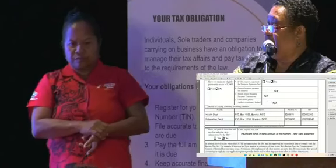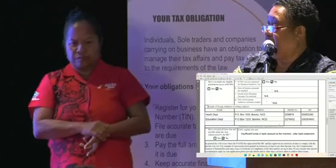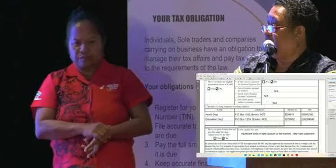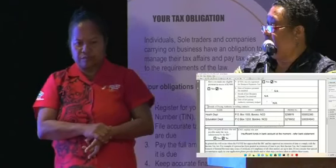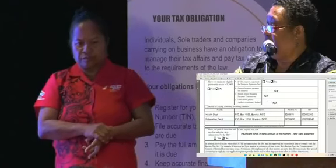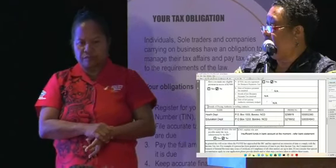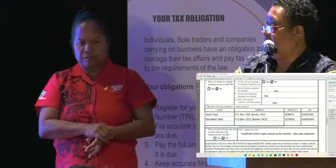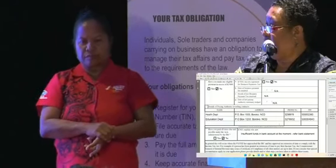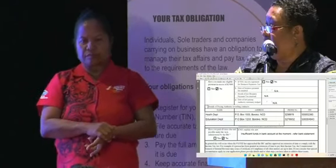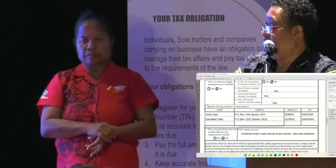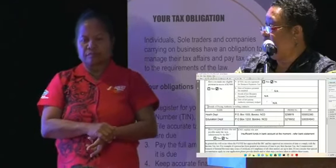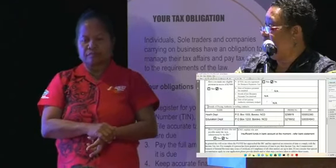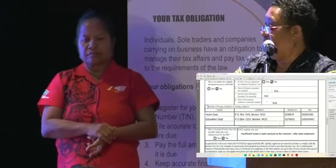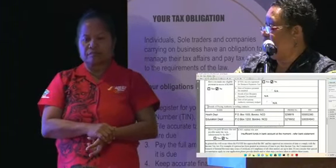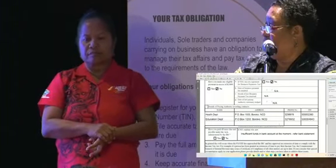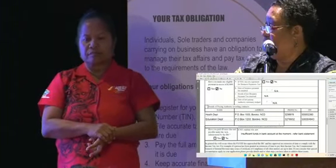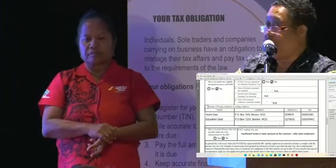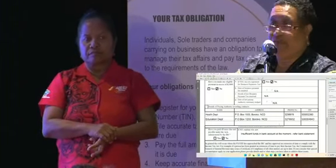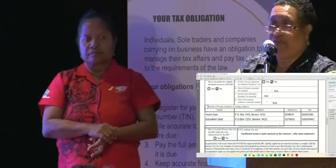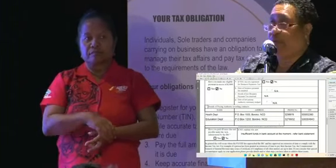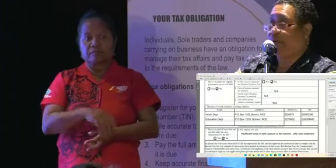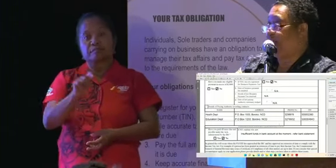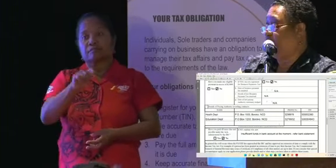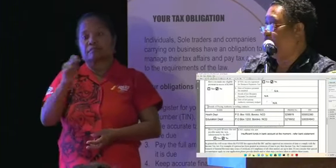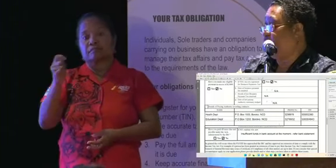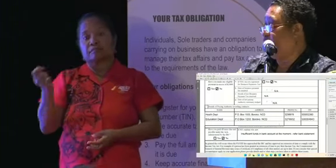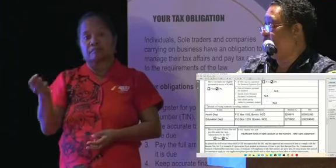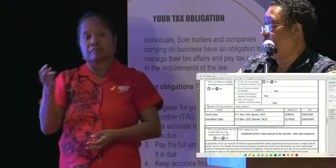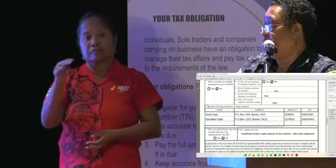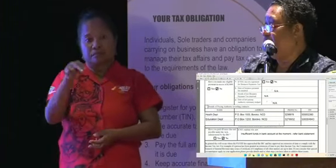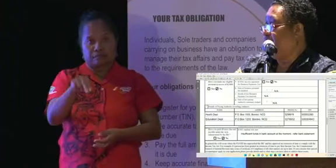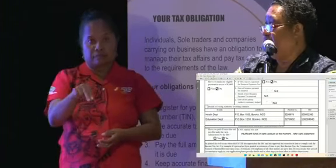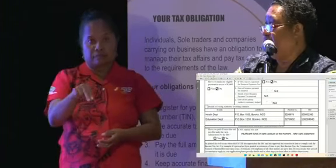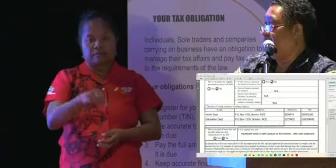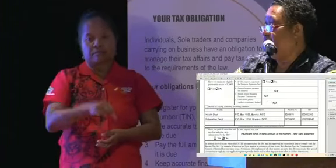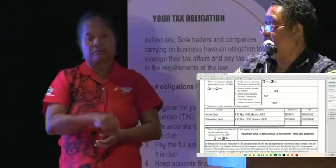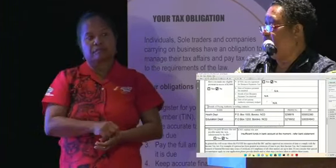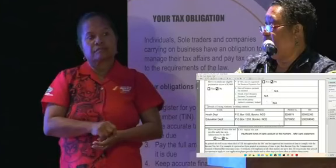Okay, the next section requires you to